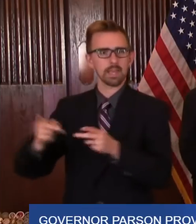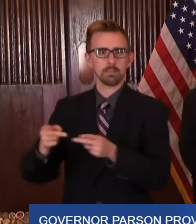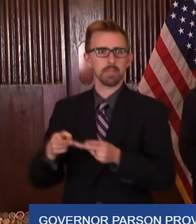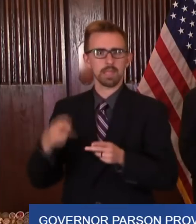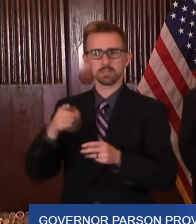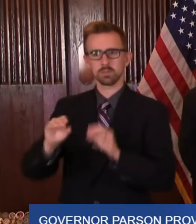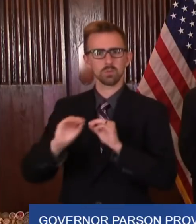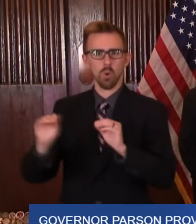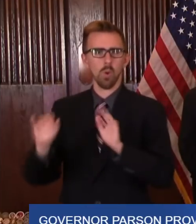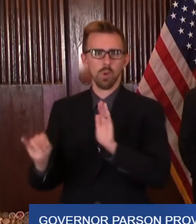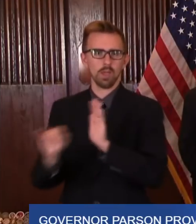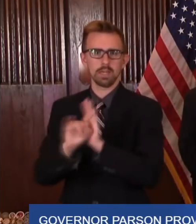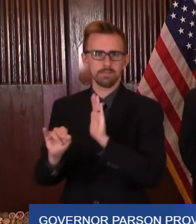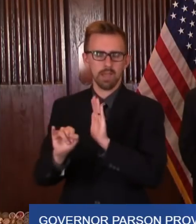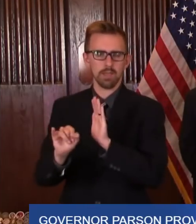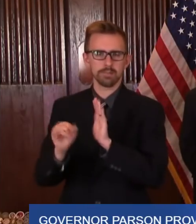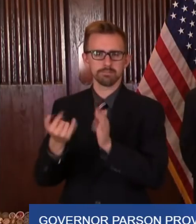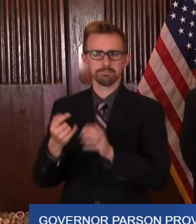doesn't have any